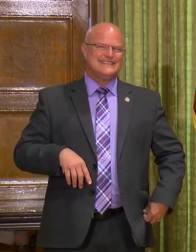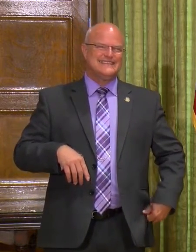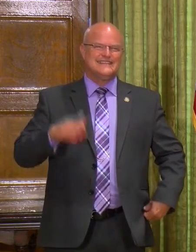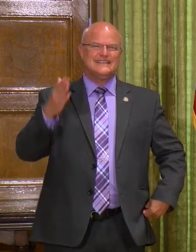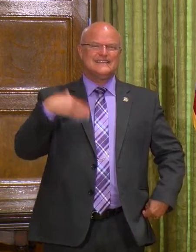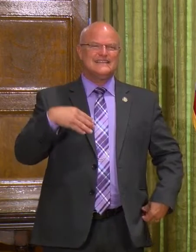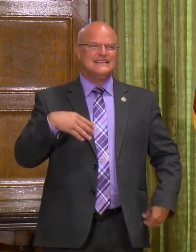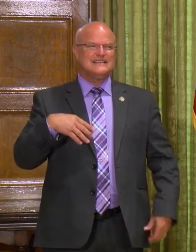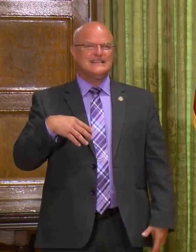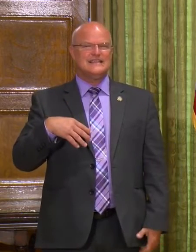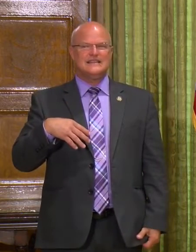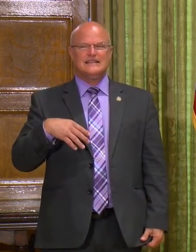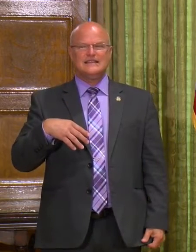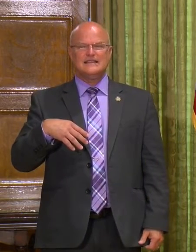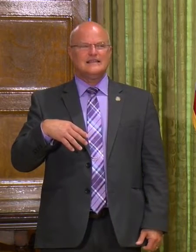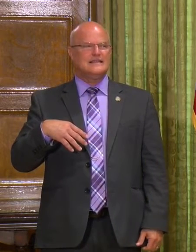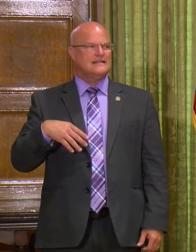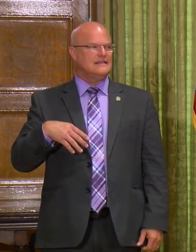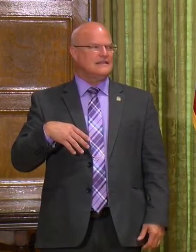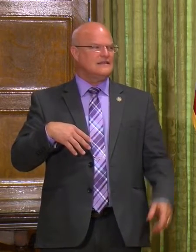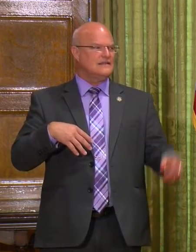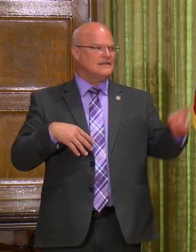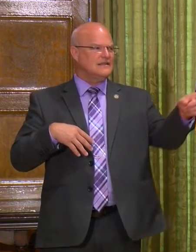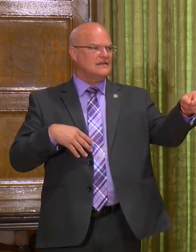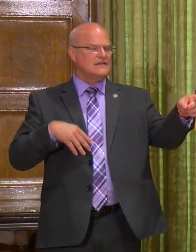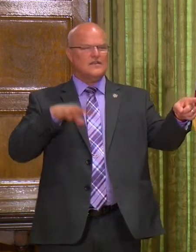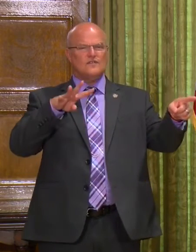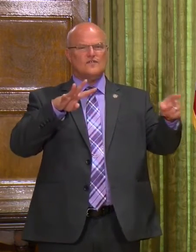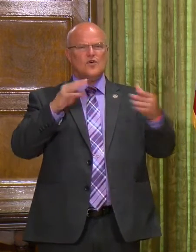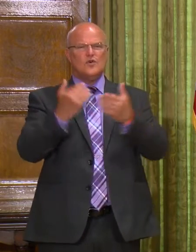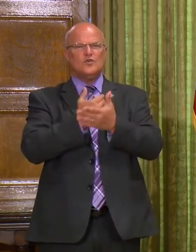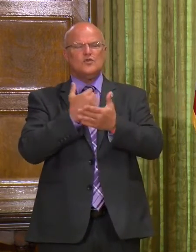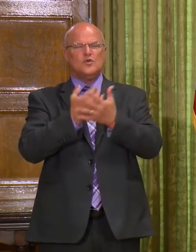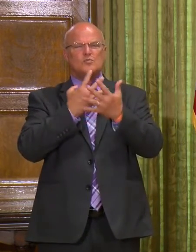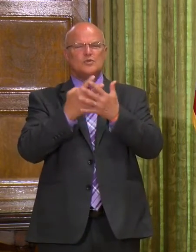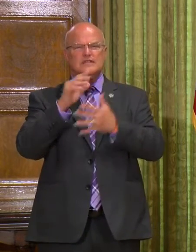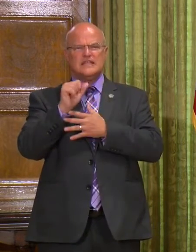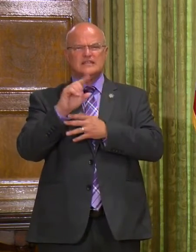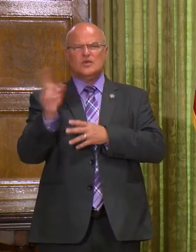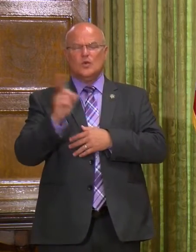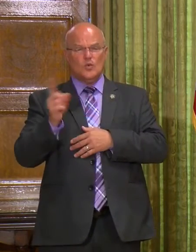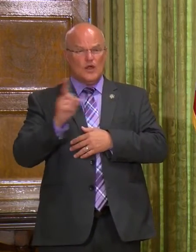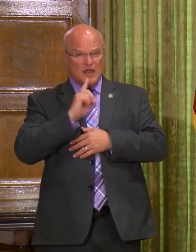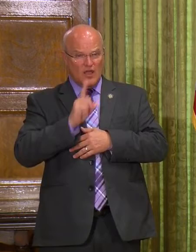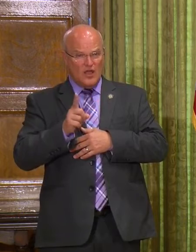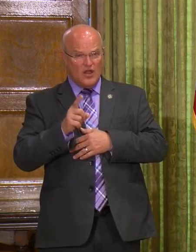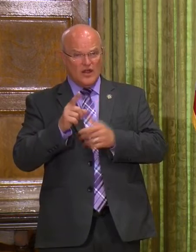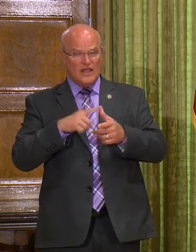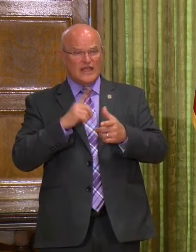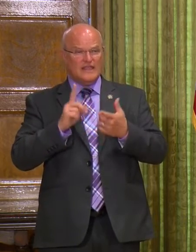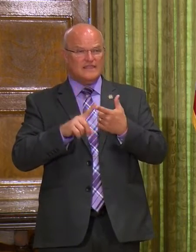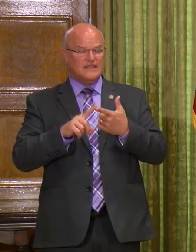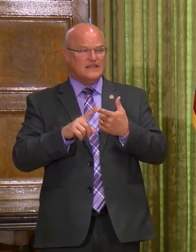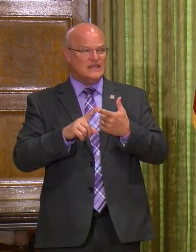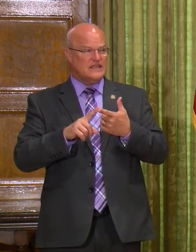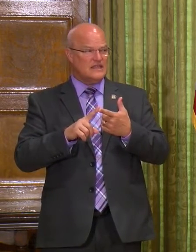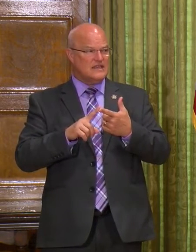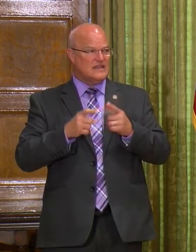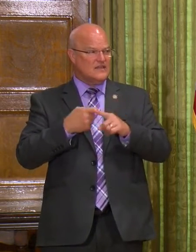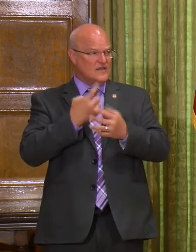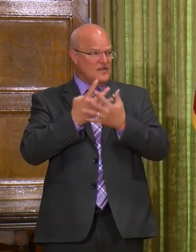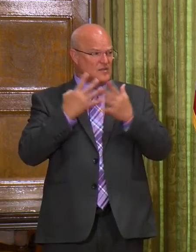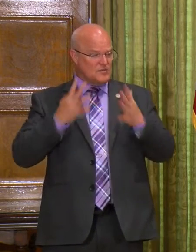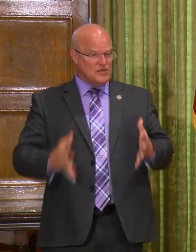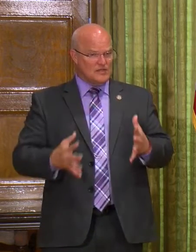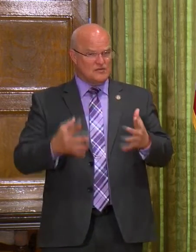Next question. Of the 4 new prison cases, can you say where those are? And then of the